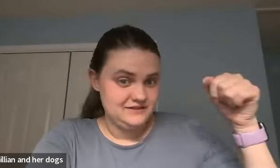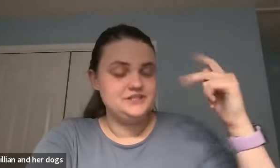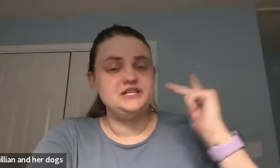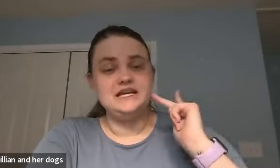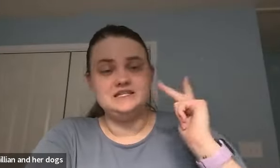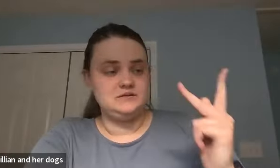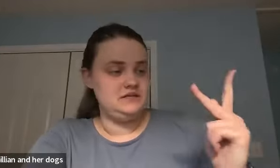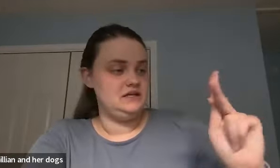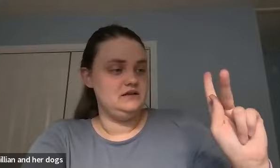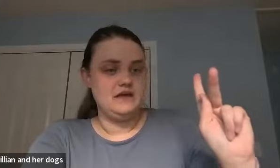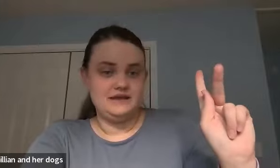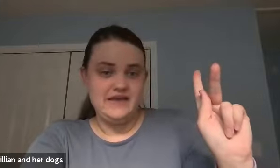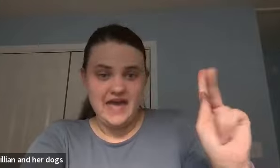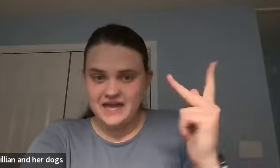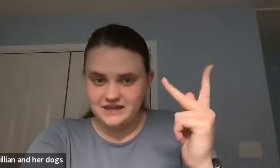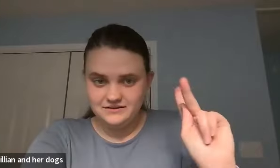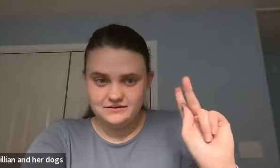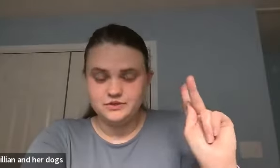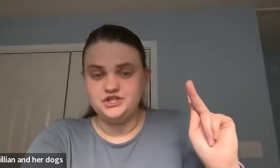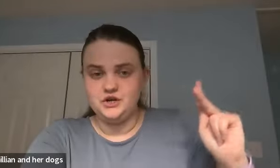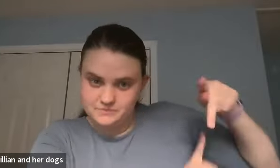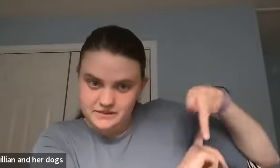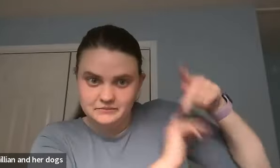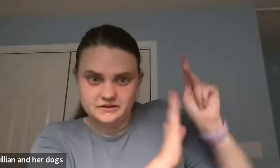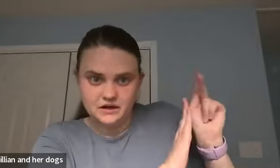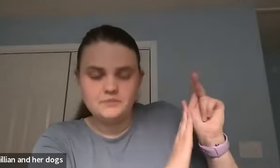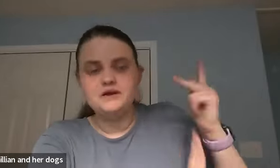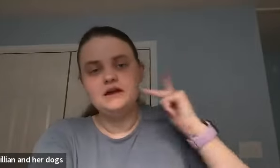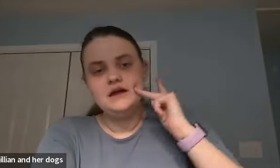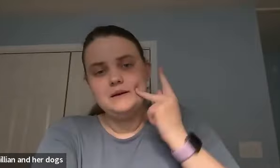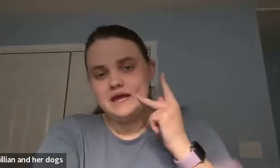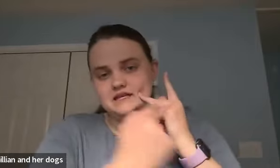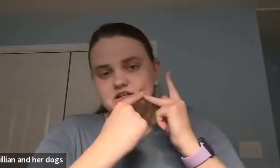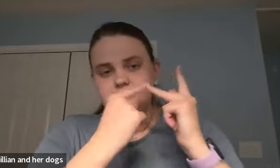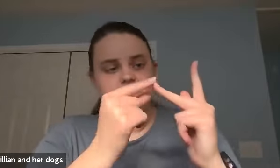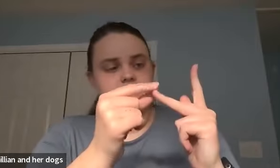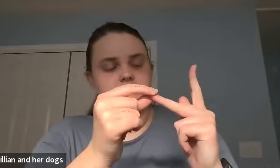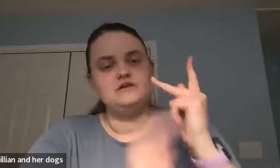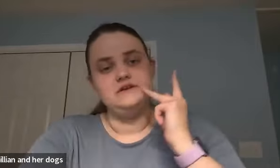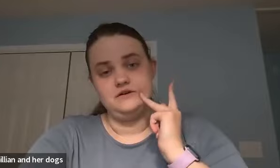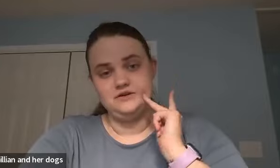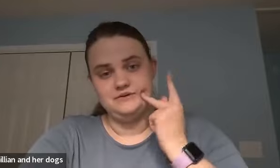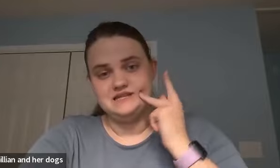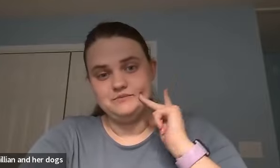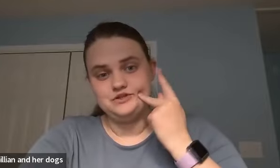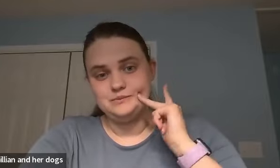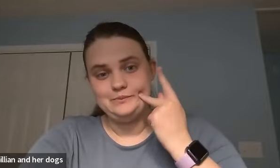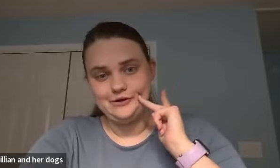English, is gonna be that K, which is P but up. And it's gonna be your middle finger doing the same motion. Pickle.